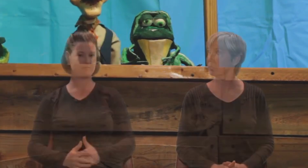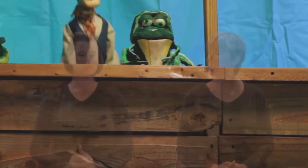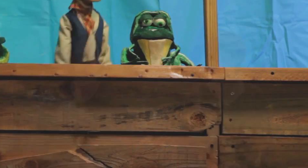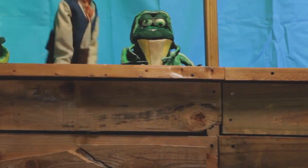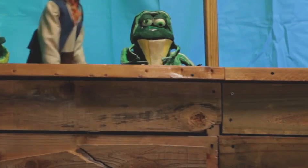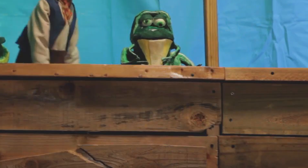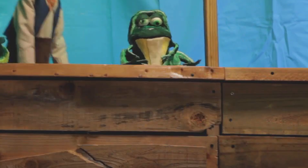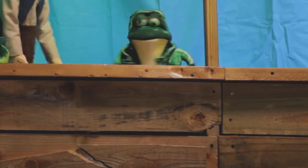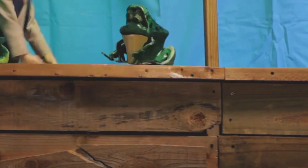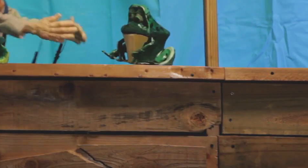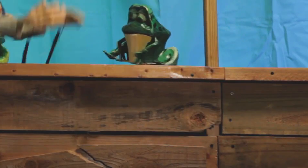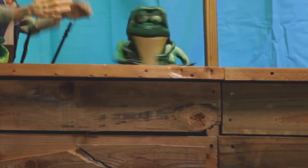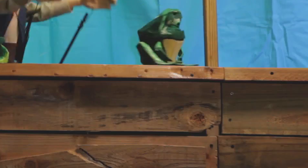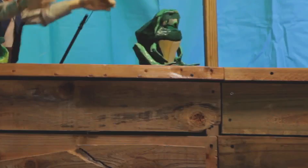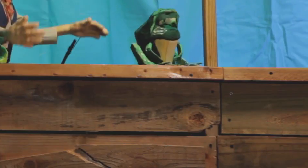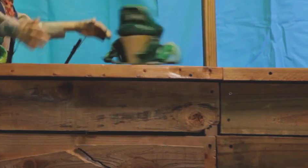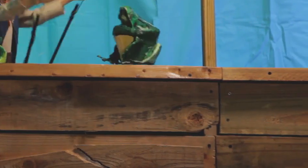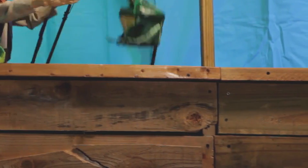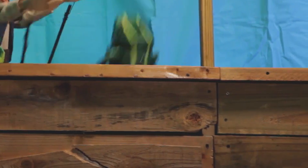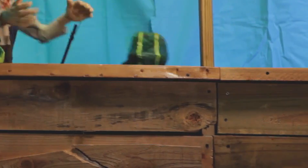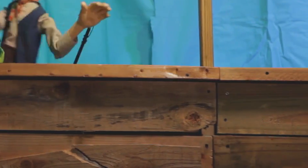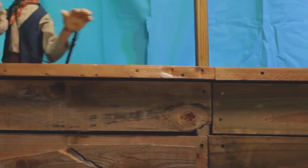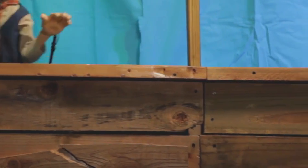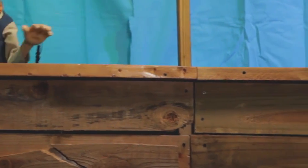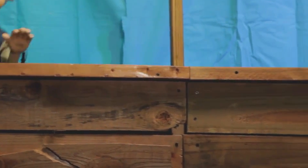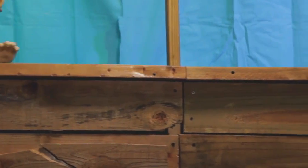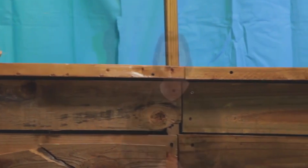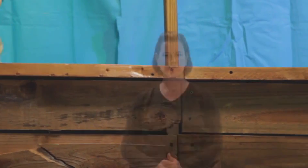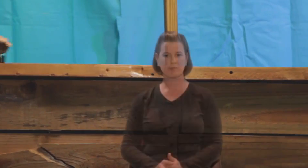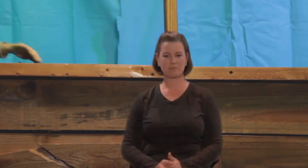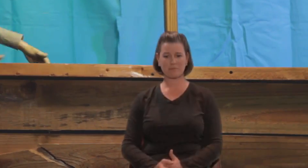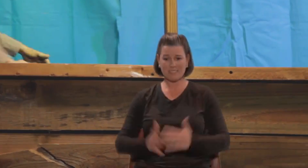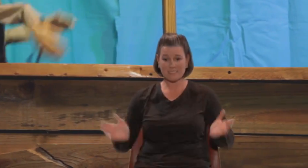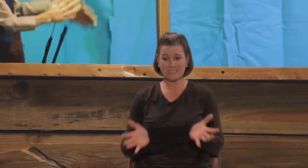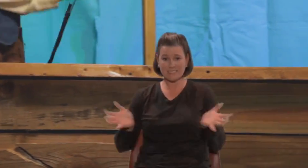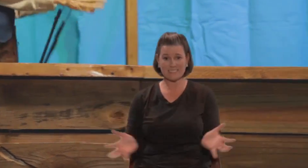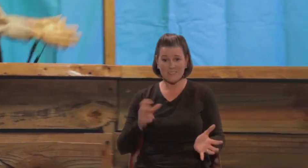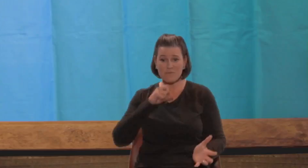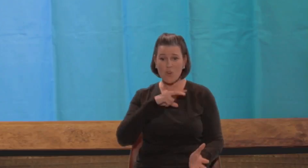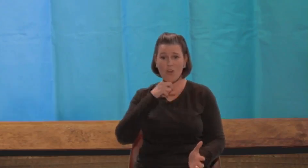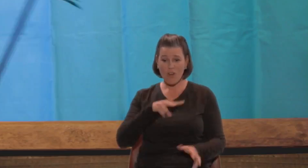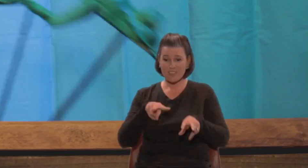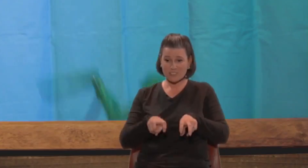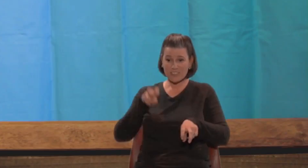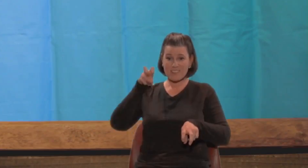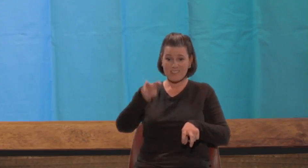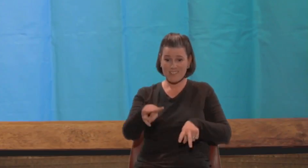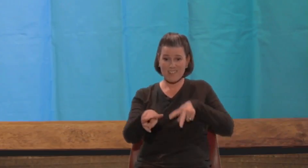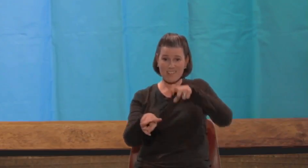Go! Ho, ho, come on, froggies, jump.